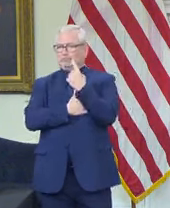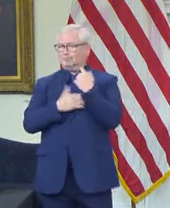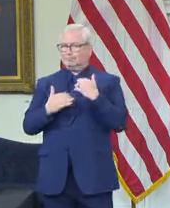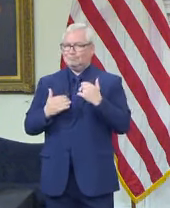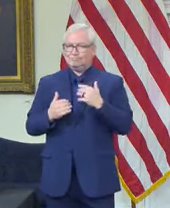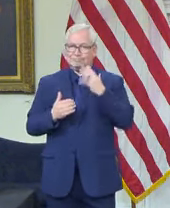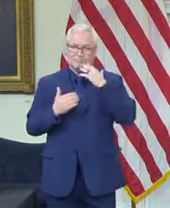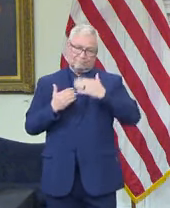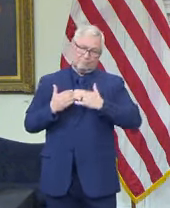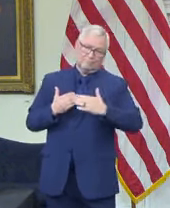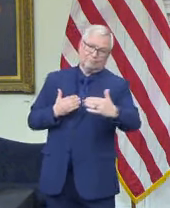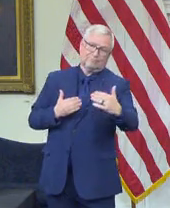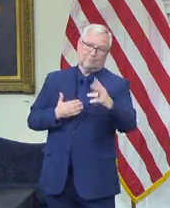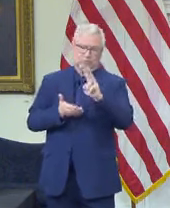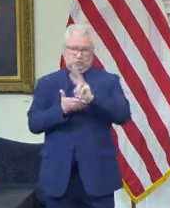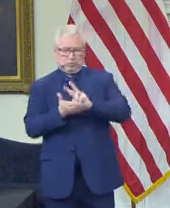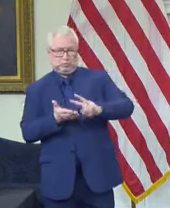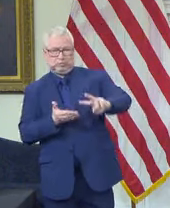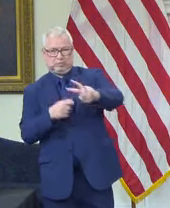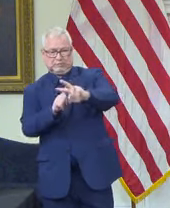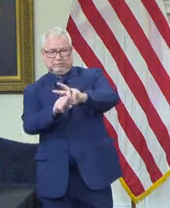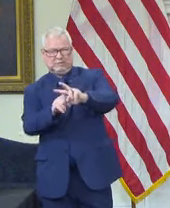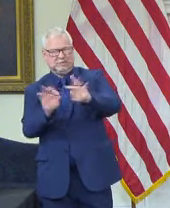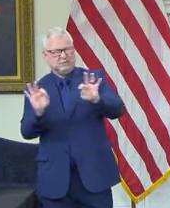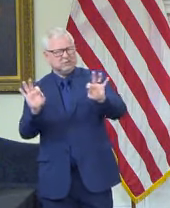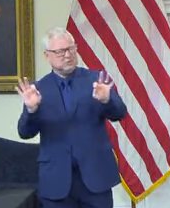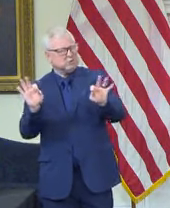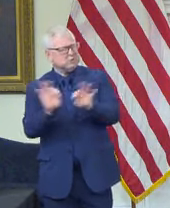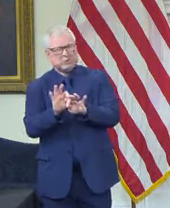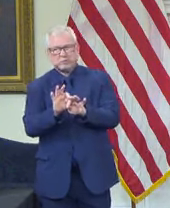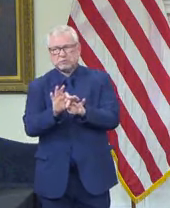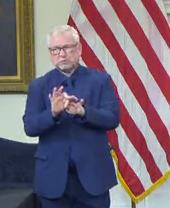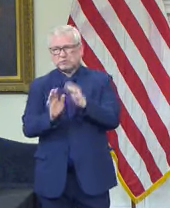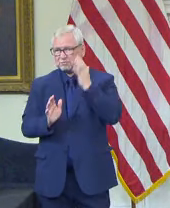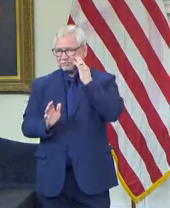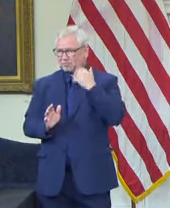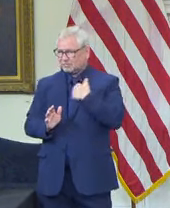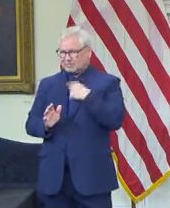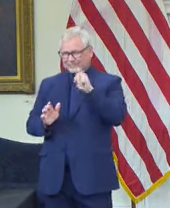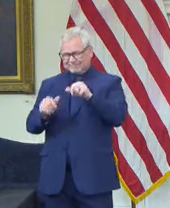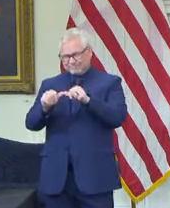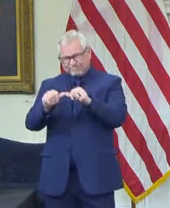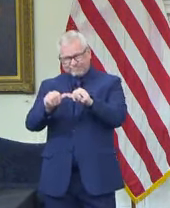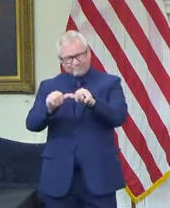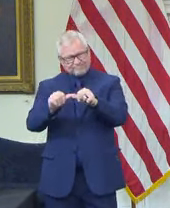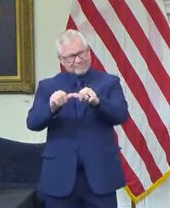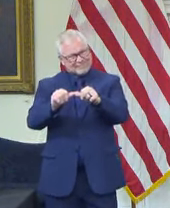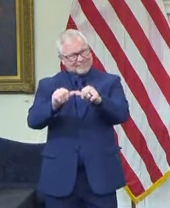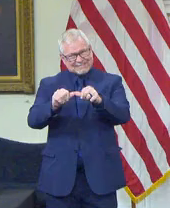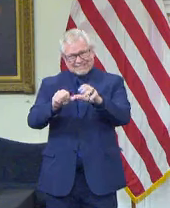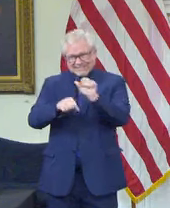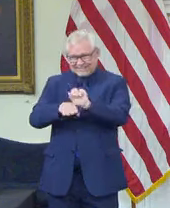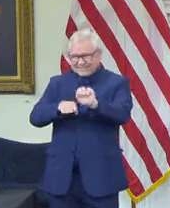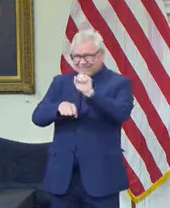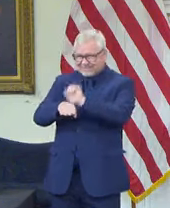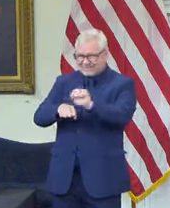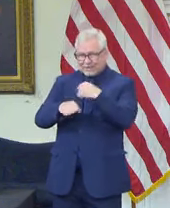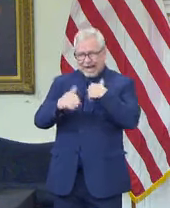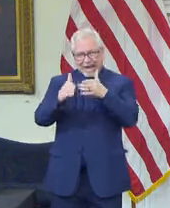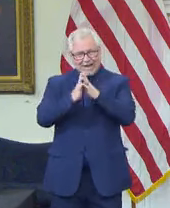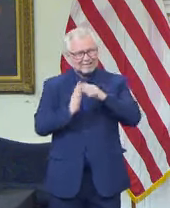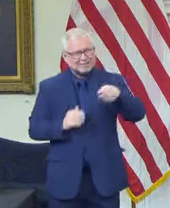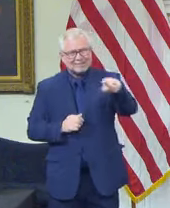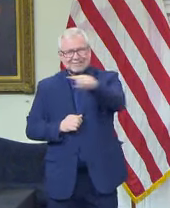going to be critical. So our aggressive efforts will continue, and we ask Marylanders to continue to